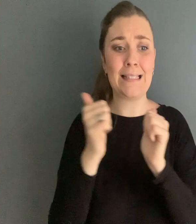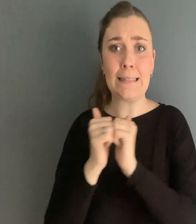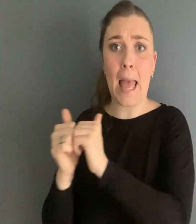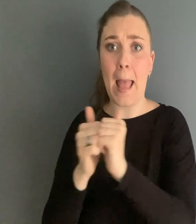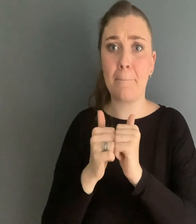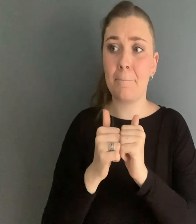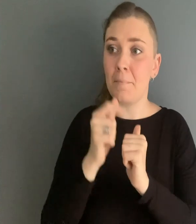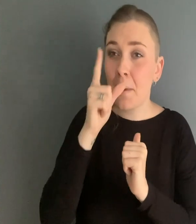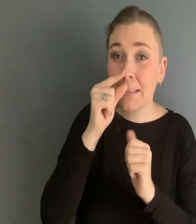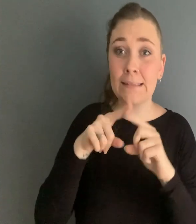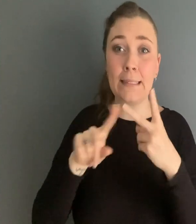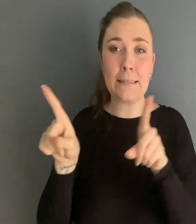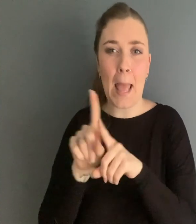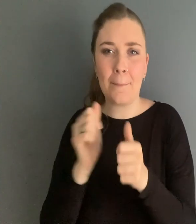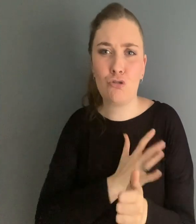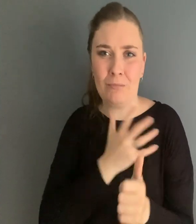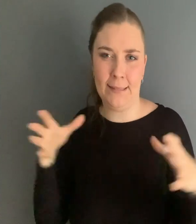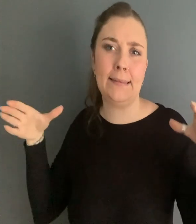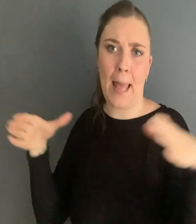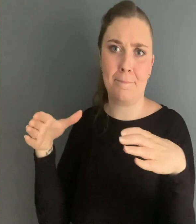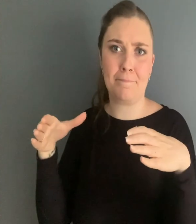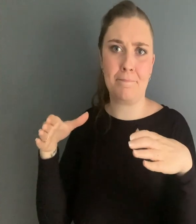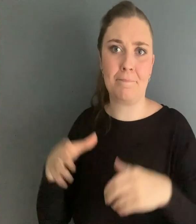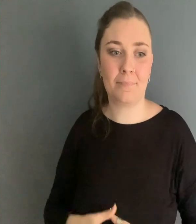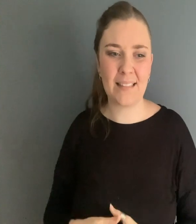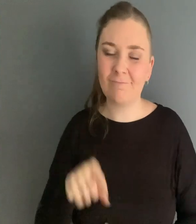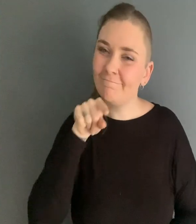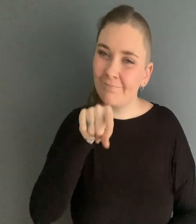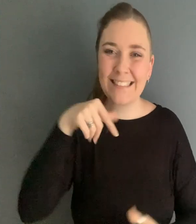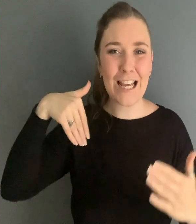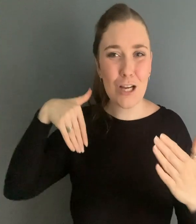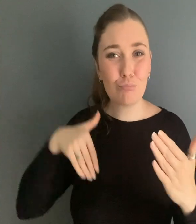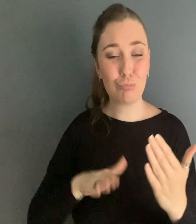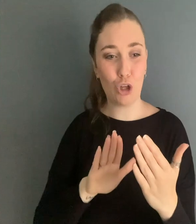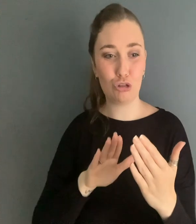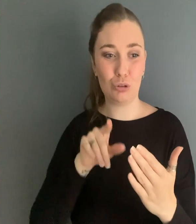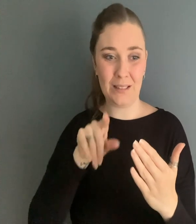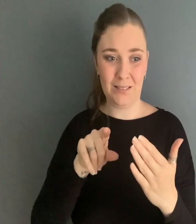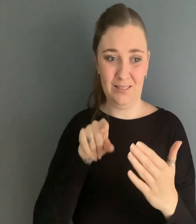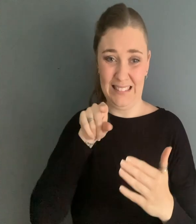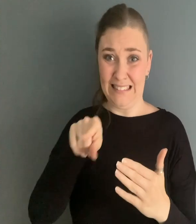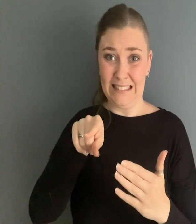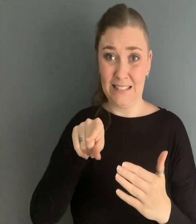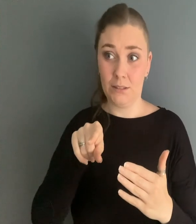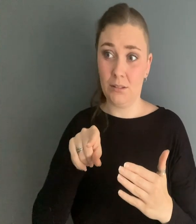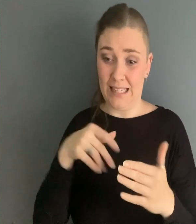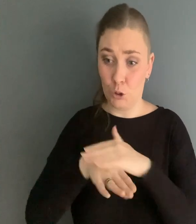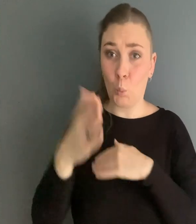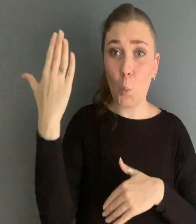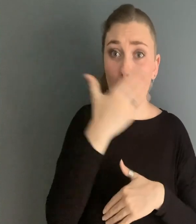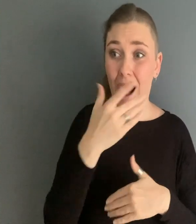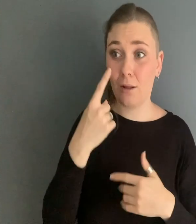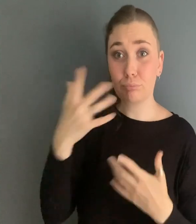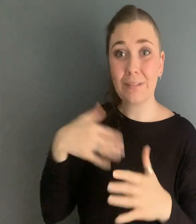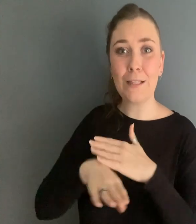abilities and interests. It is this approach that is being perpetuated in our schools and